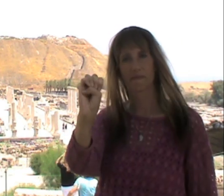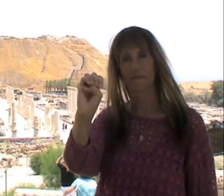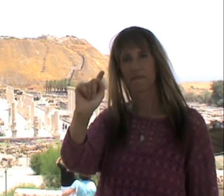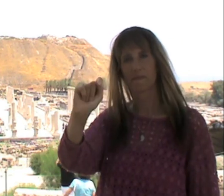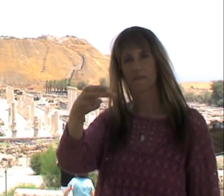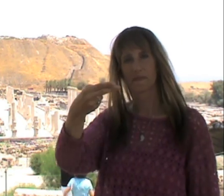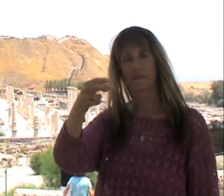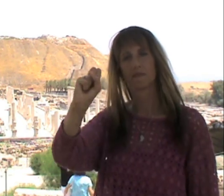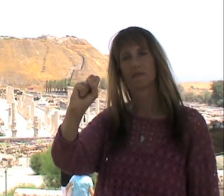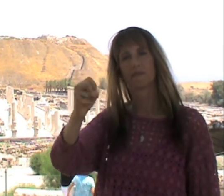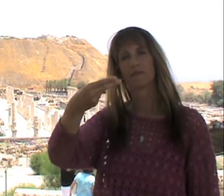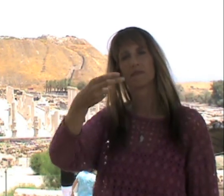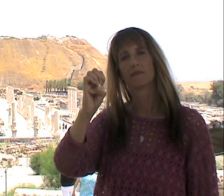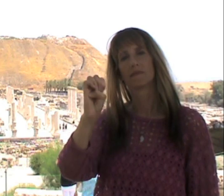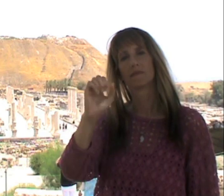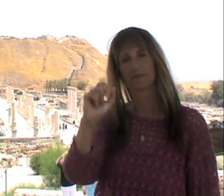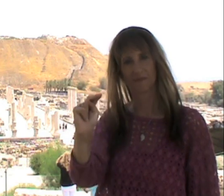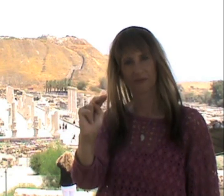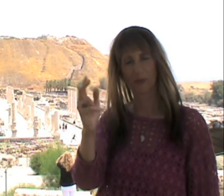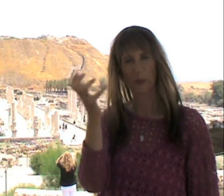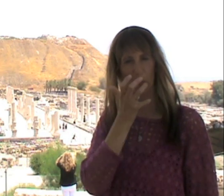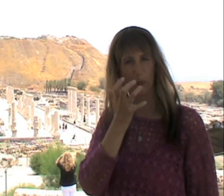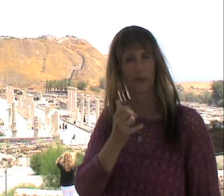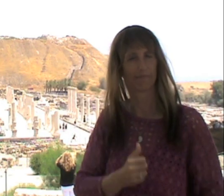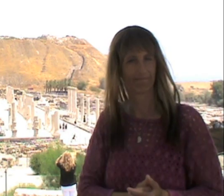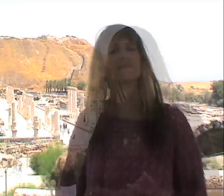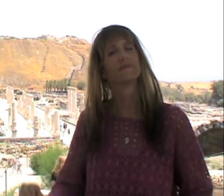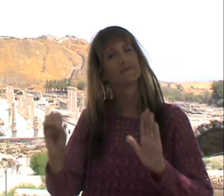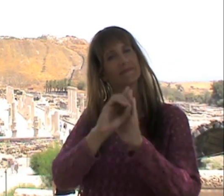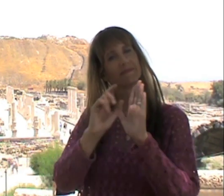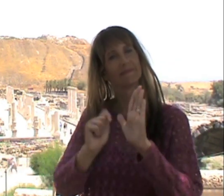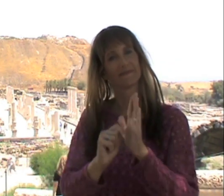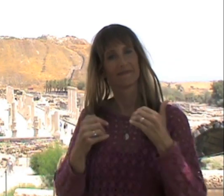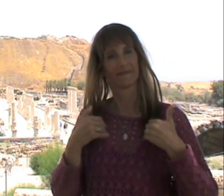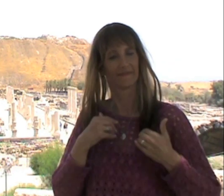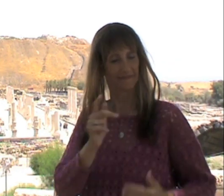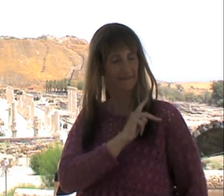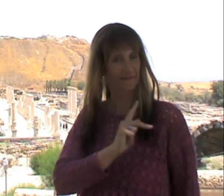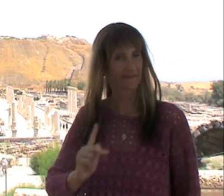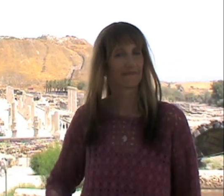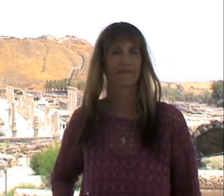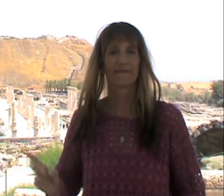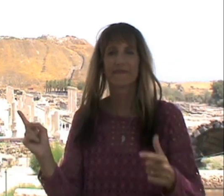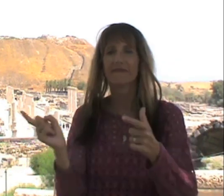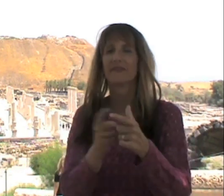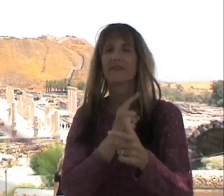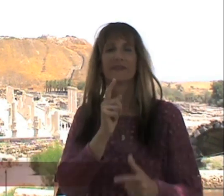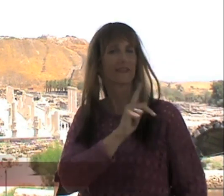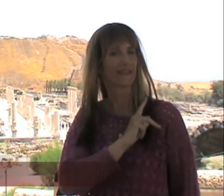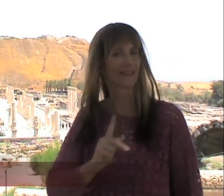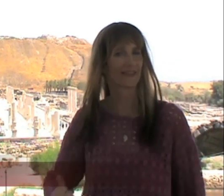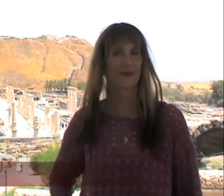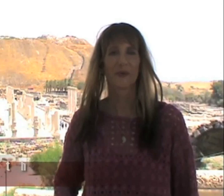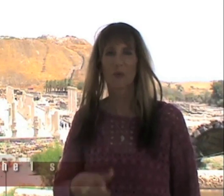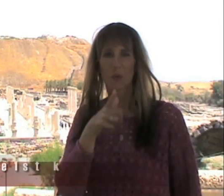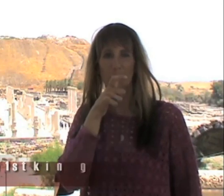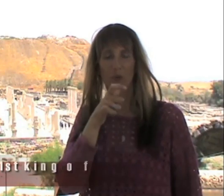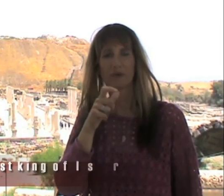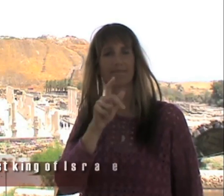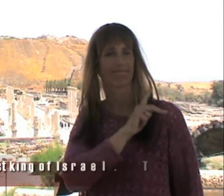tell at Beth-shean. Wow. In the Old Testament, we see there are many kings. The first